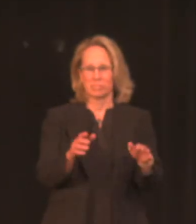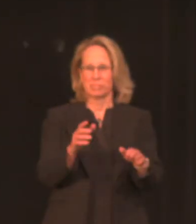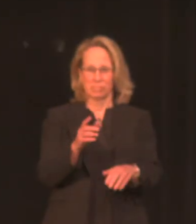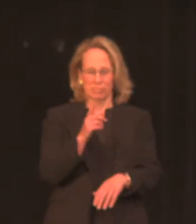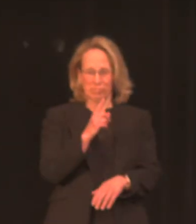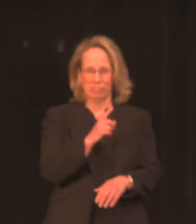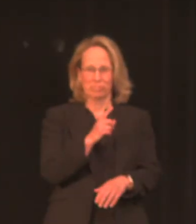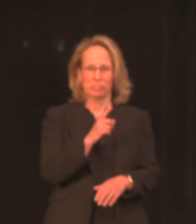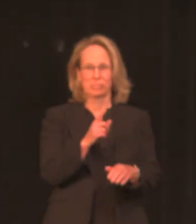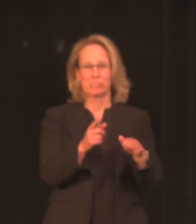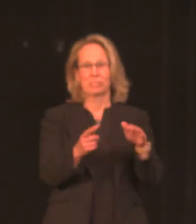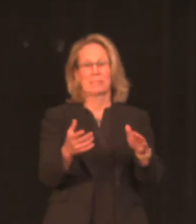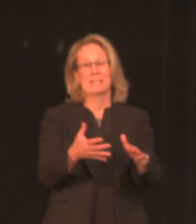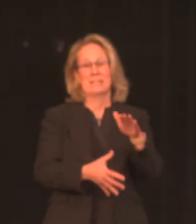Seniors, you may be seated.